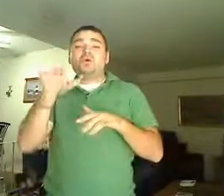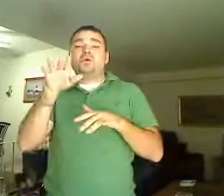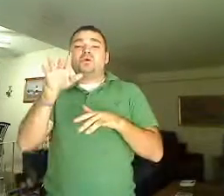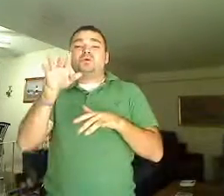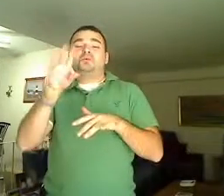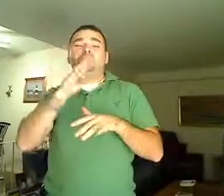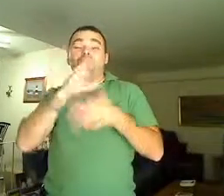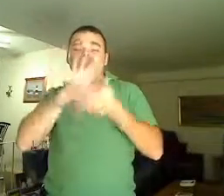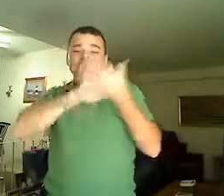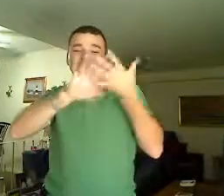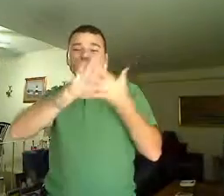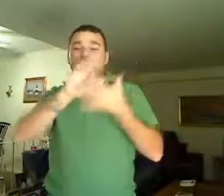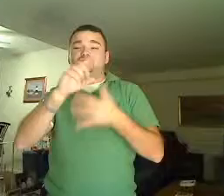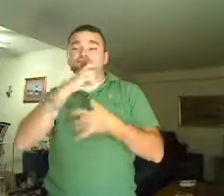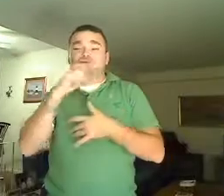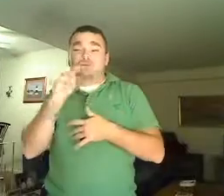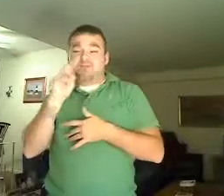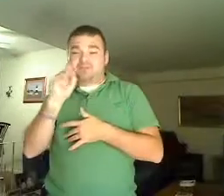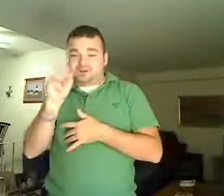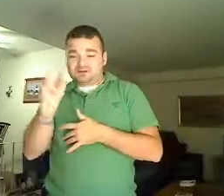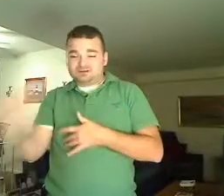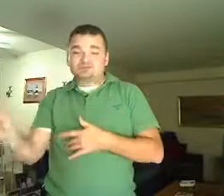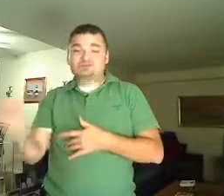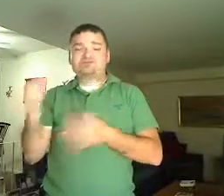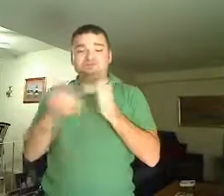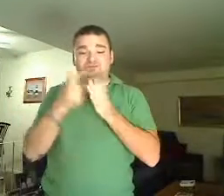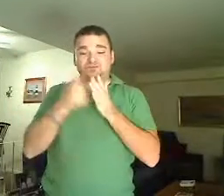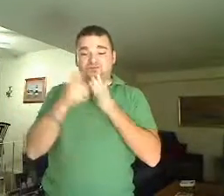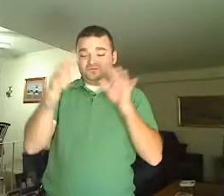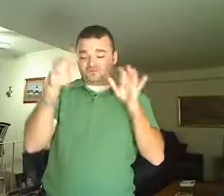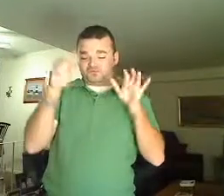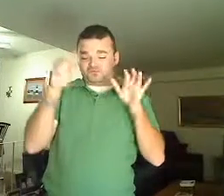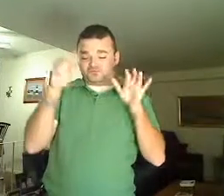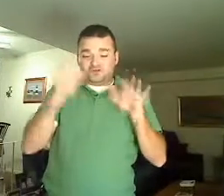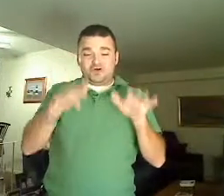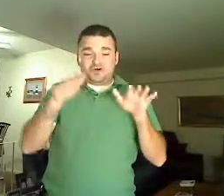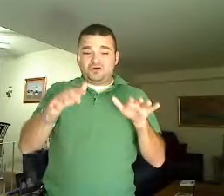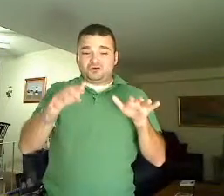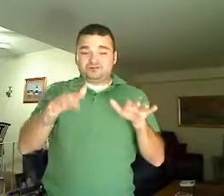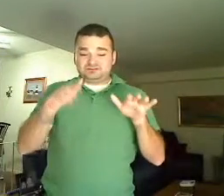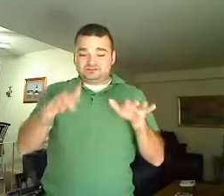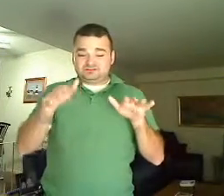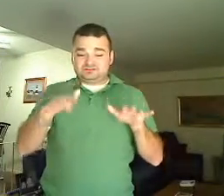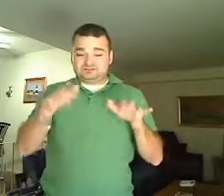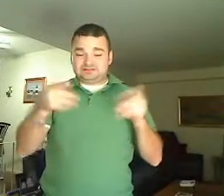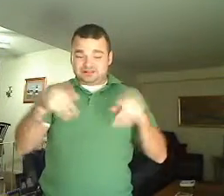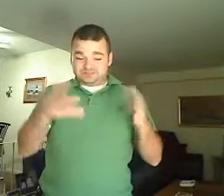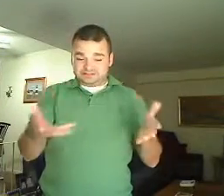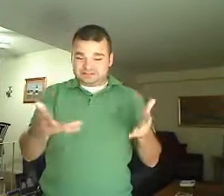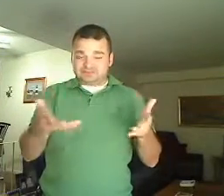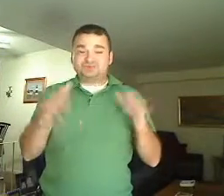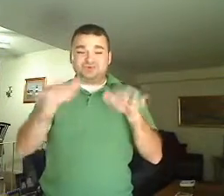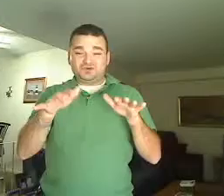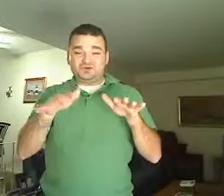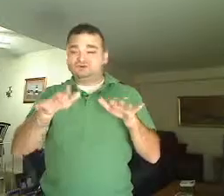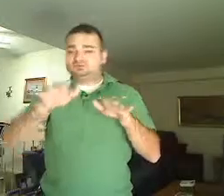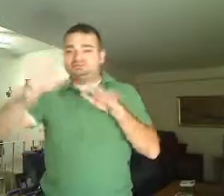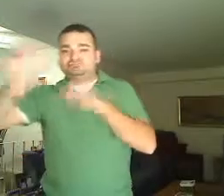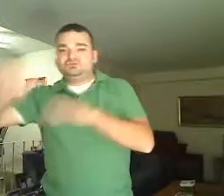The rain sometimes falls many miles from the source of pollution, but wherever it falls, it can have a serious effect on soil, trees, buildings,